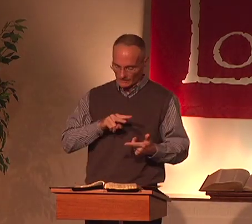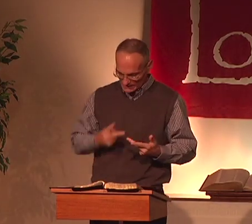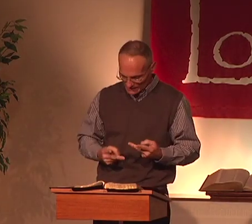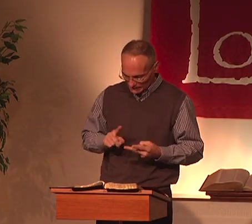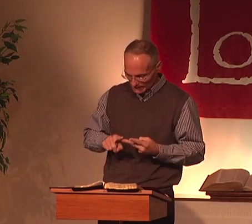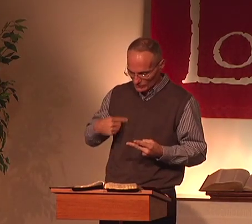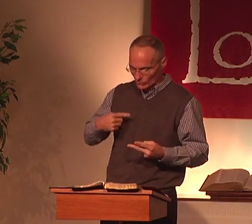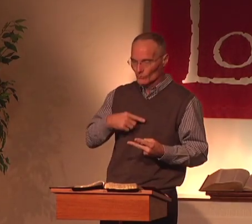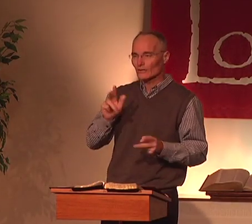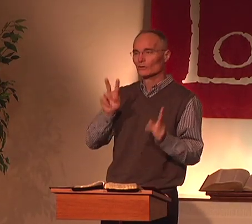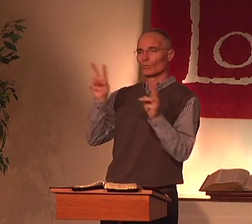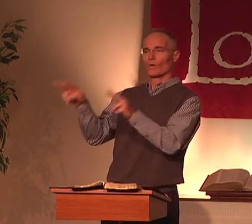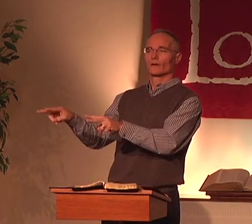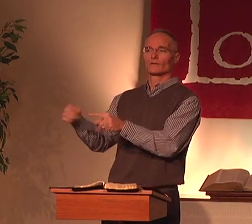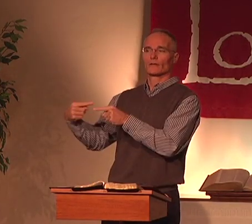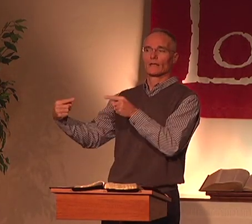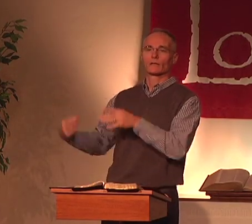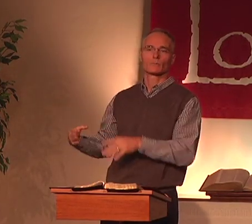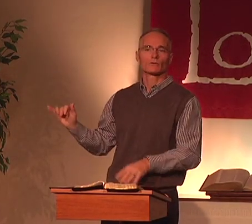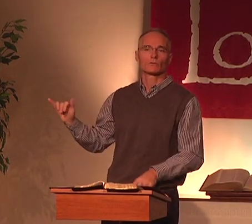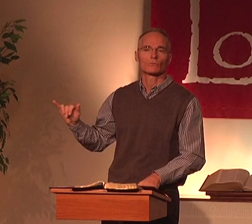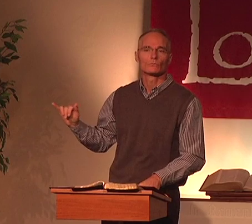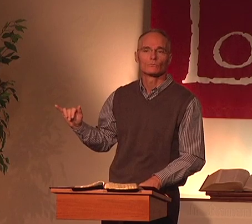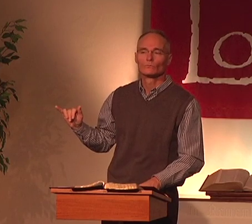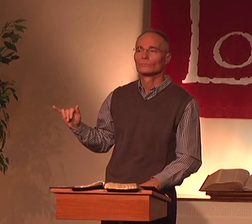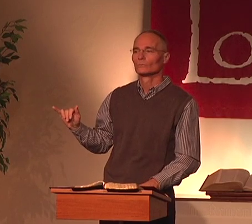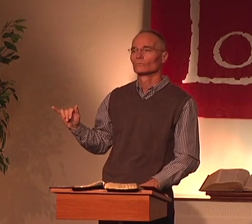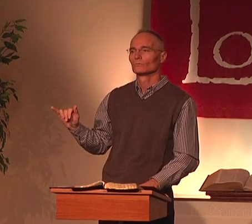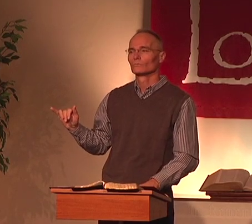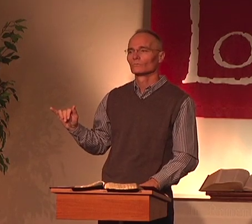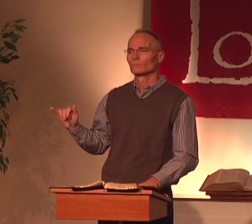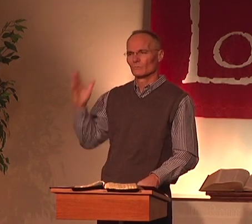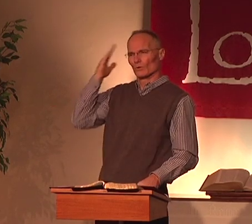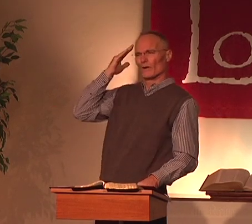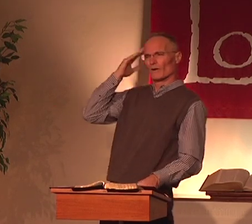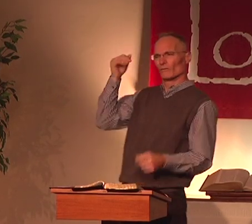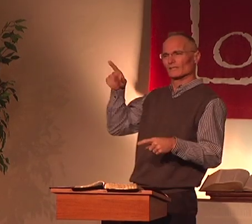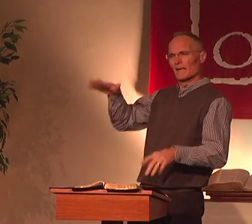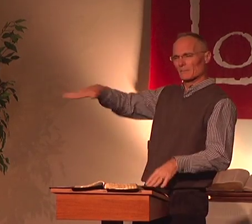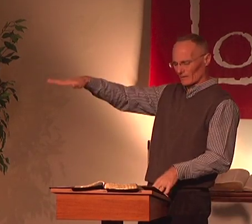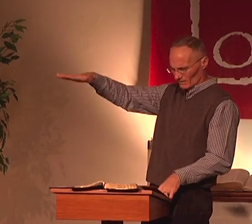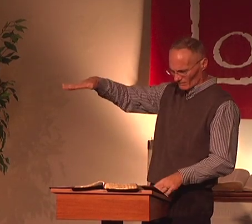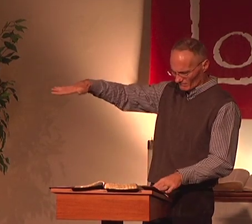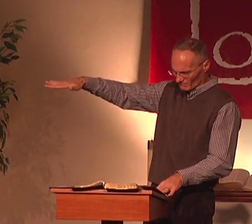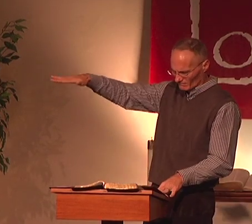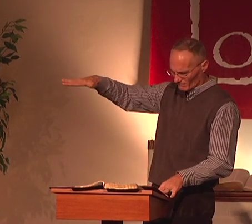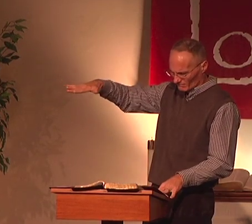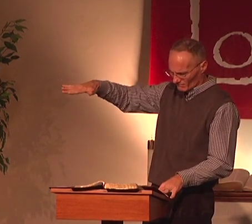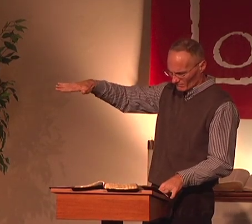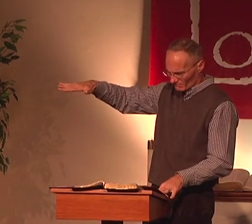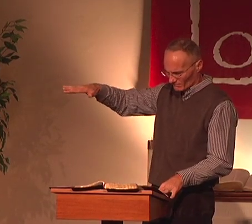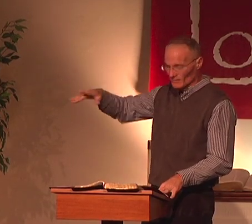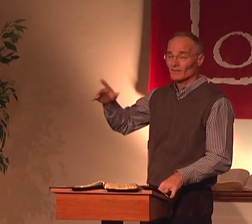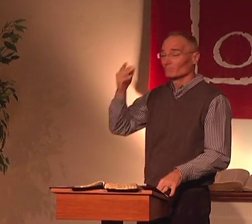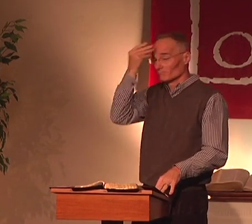Watch ourselves And secondly We need to watch the enemy too Be aware of what's happening Out there